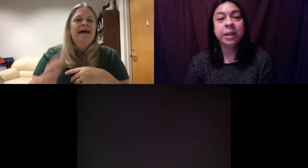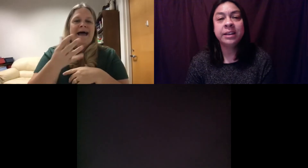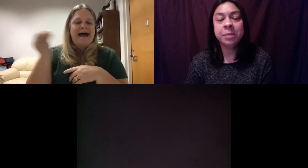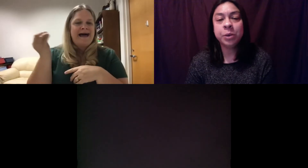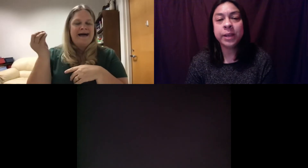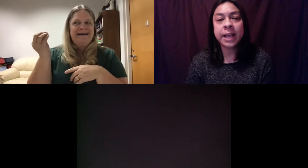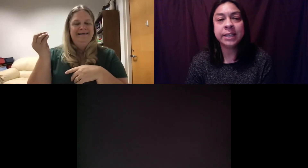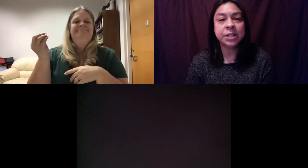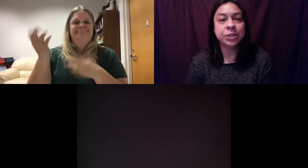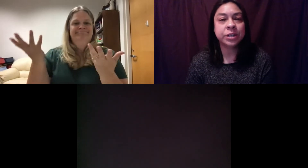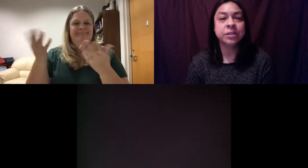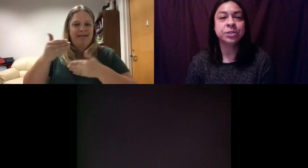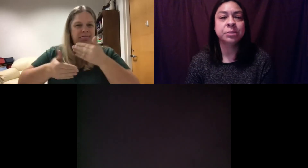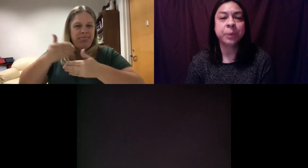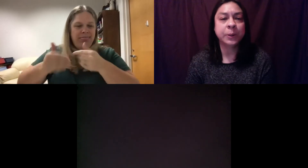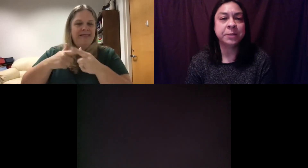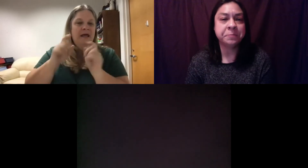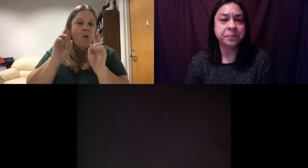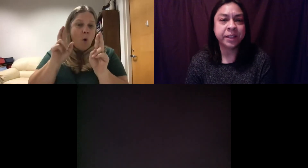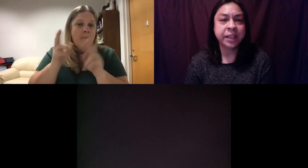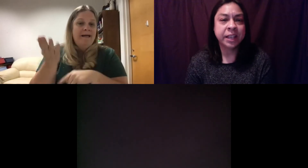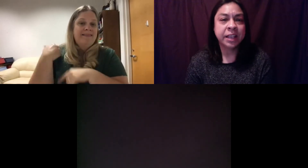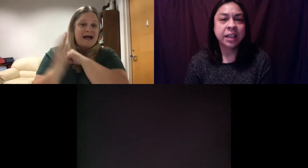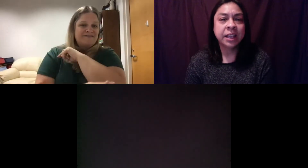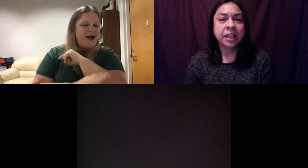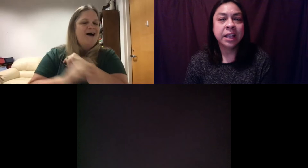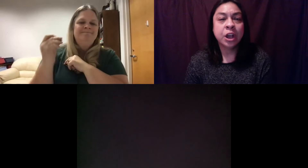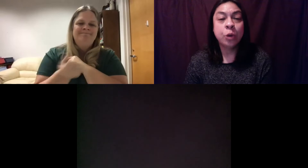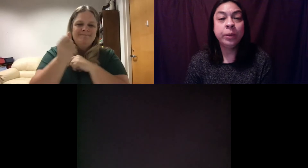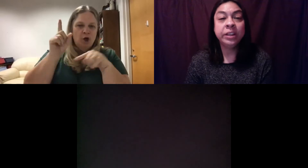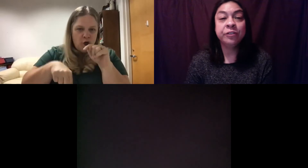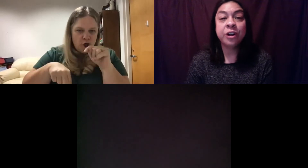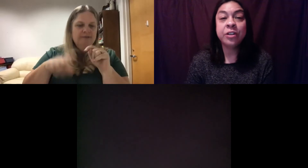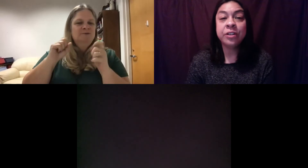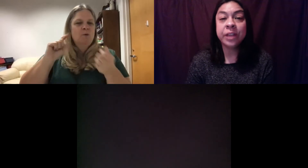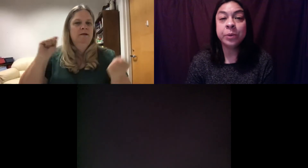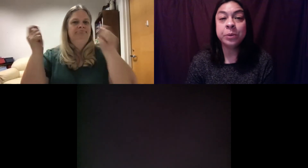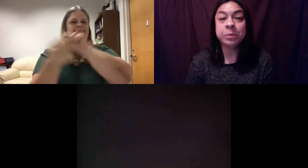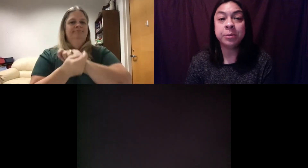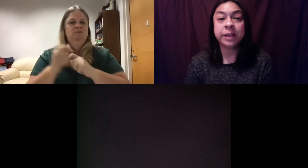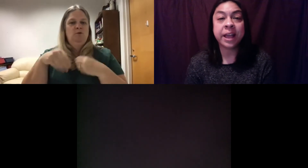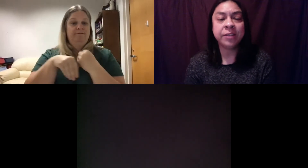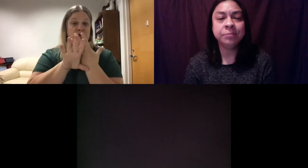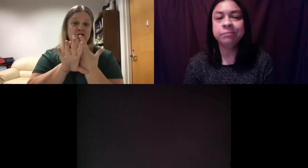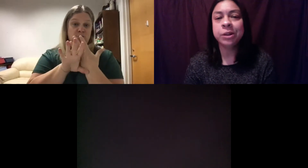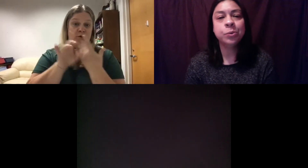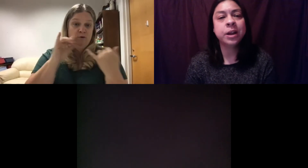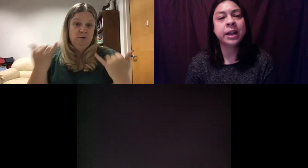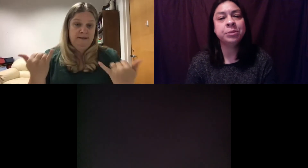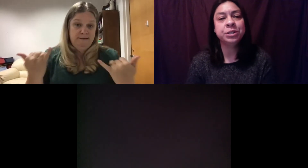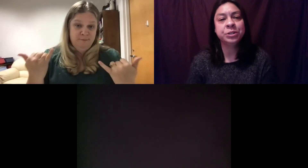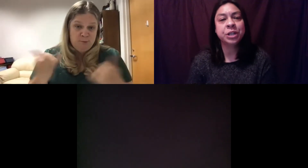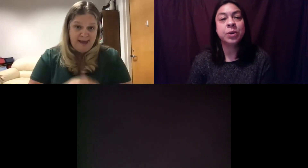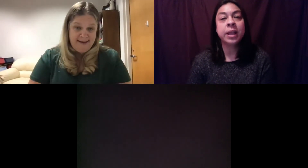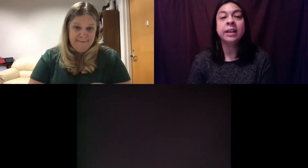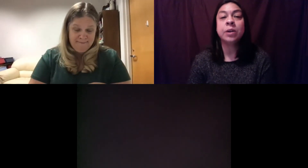With the pandemic, we had to cancel the original symposium, hoping in the fall that we would be able to have it. We're not able